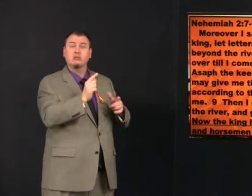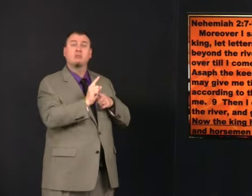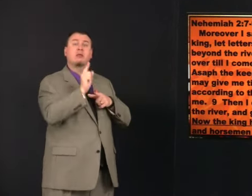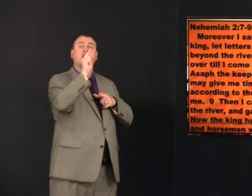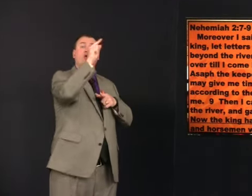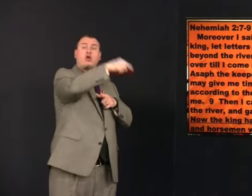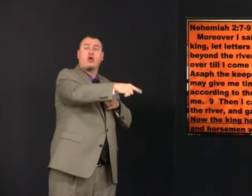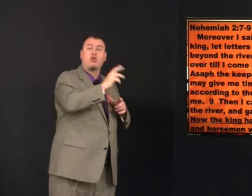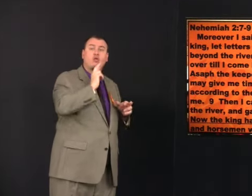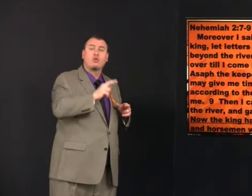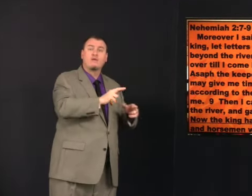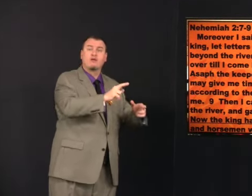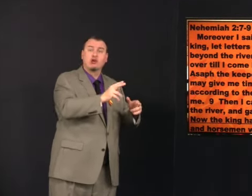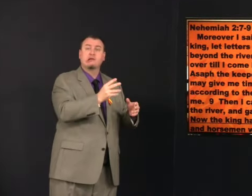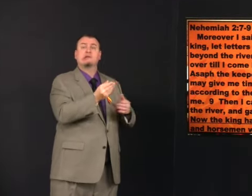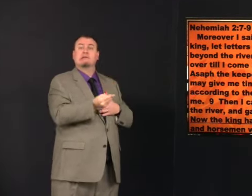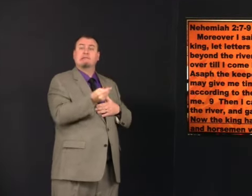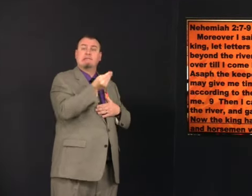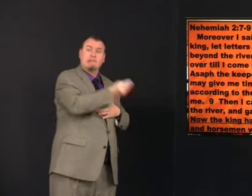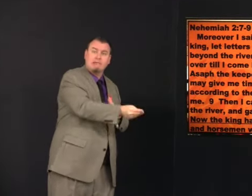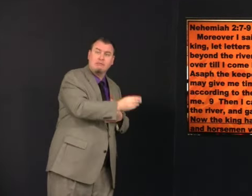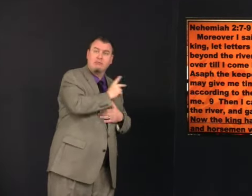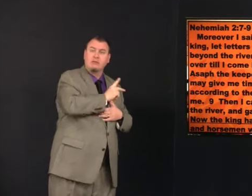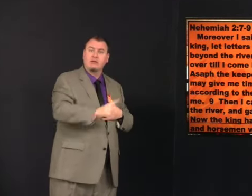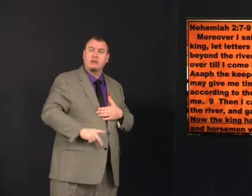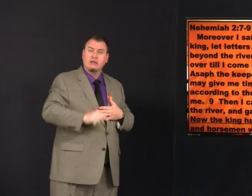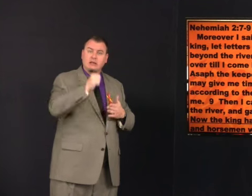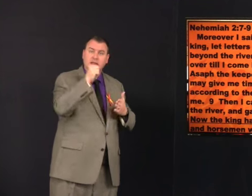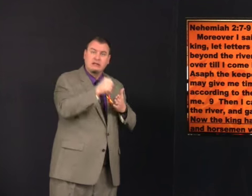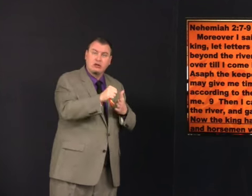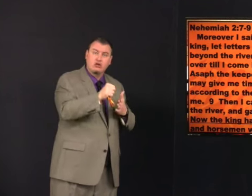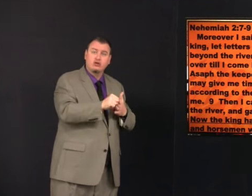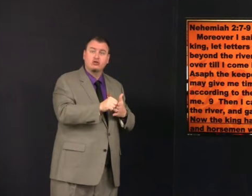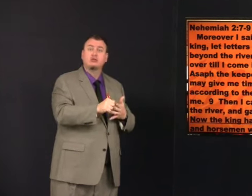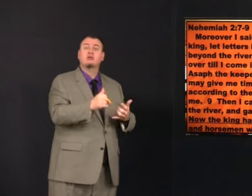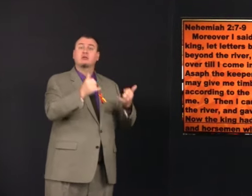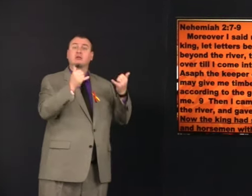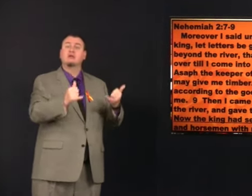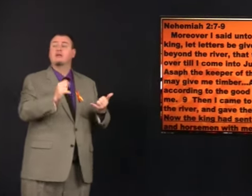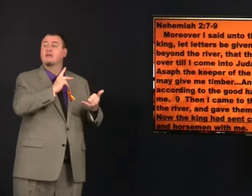And it says, then I came to the governors beyond the river and gave the king's letter.